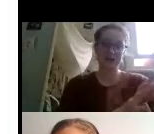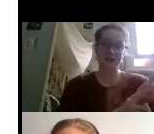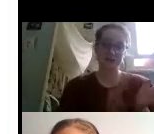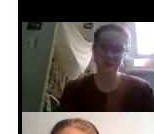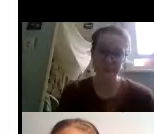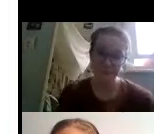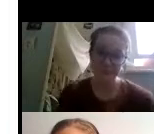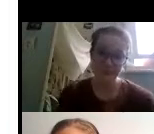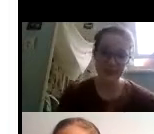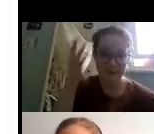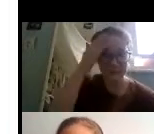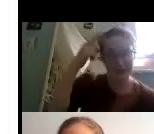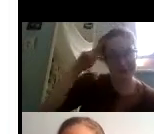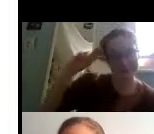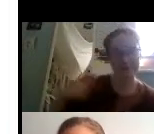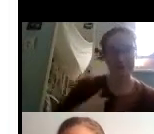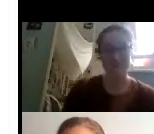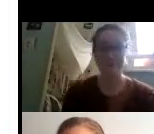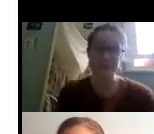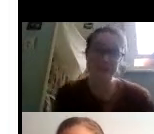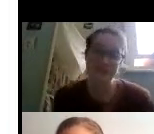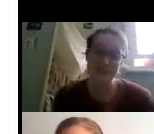L-O-R-E-N. That's my name.